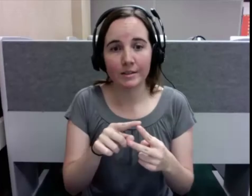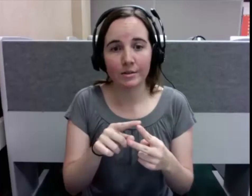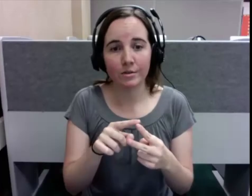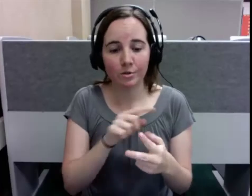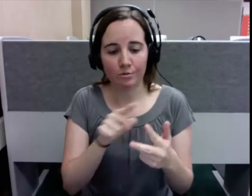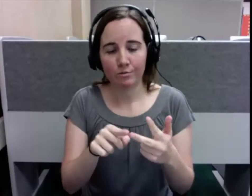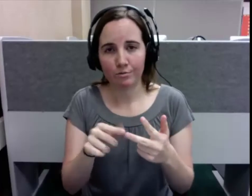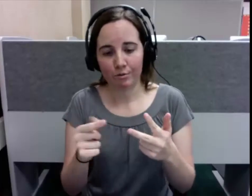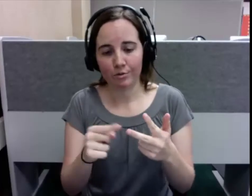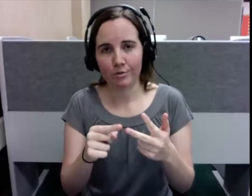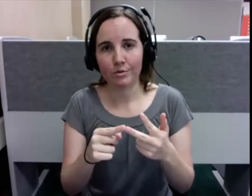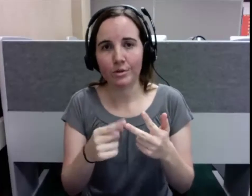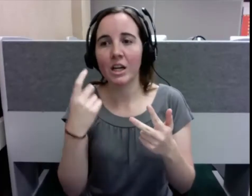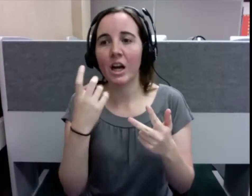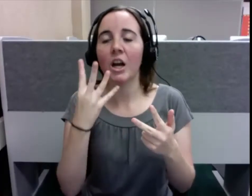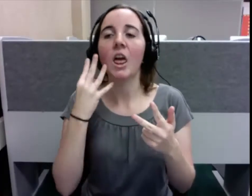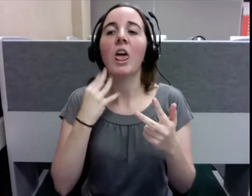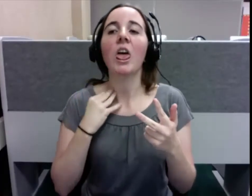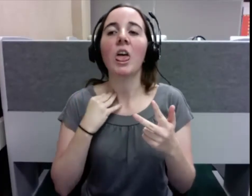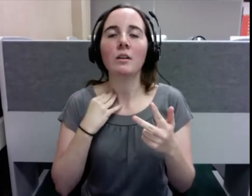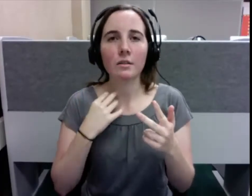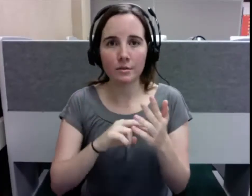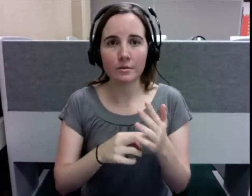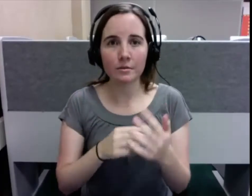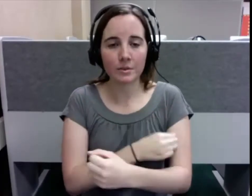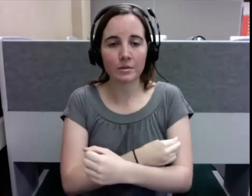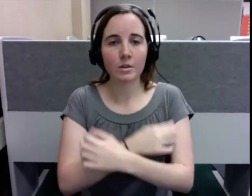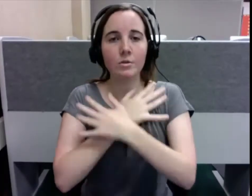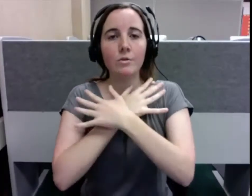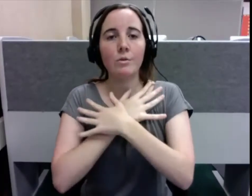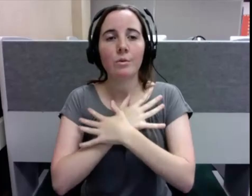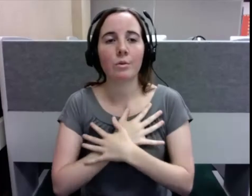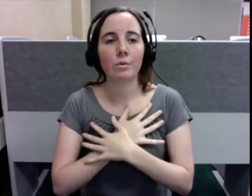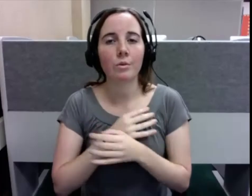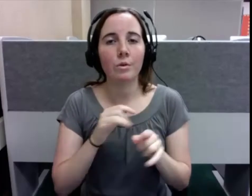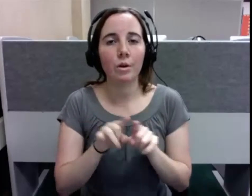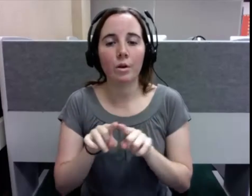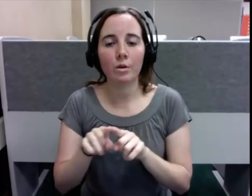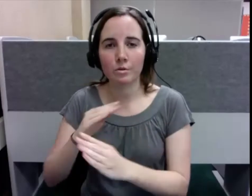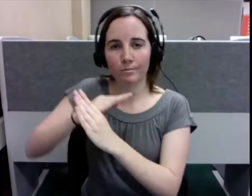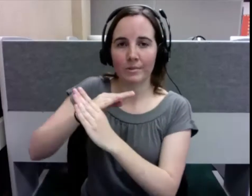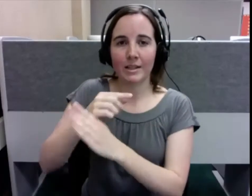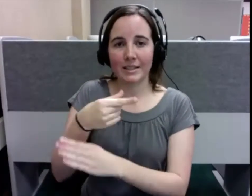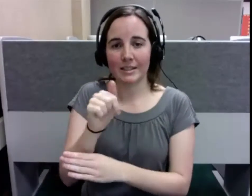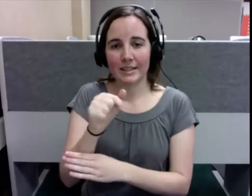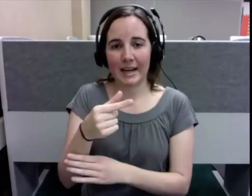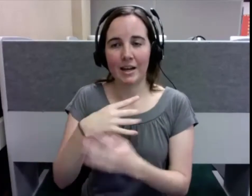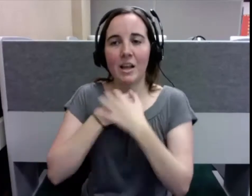at the back of the throat to relax your muscles and to get rid of your gag reflex. In this exam, most people